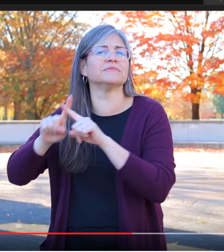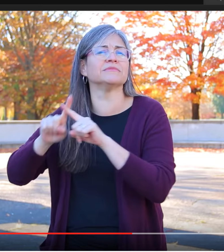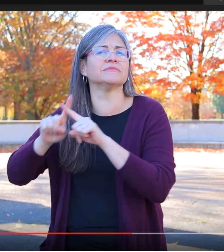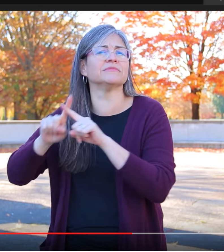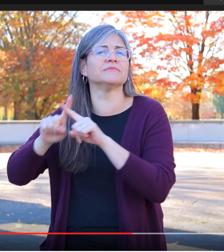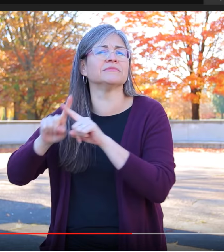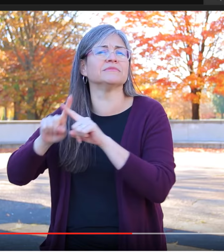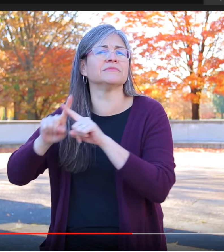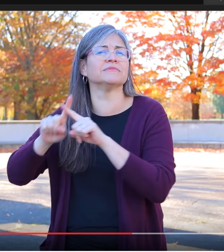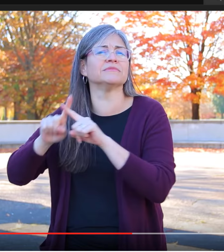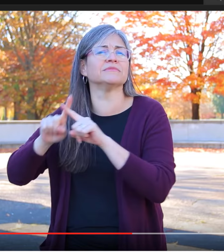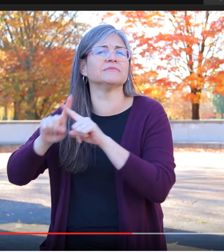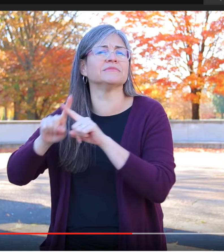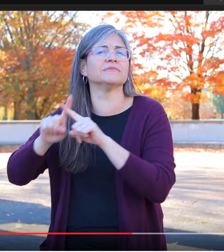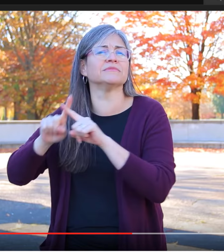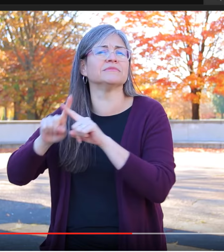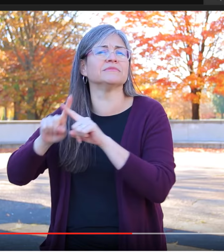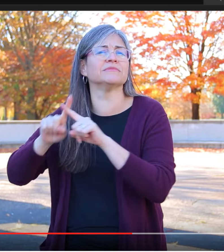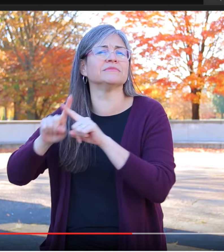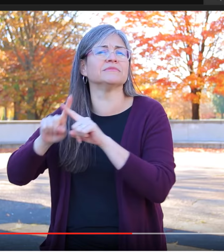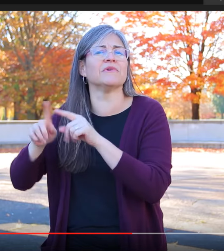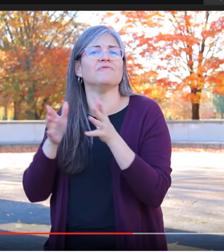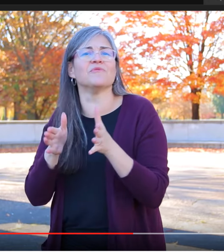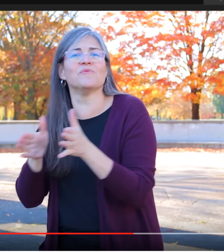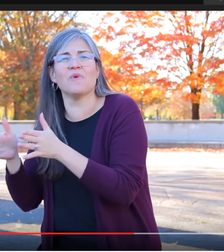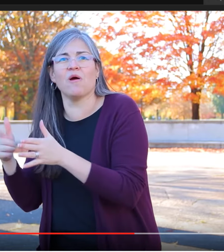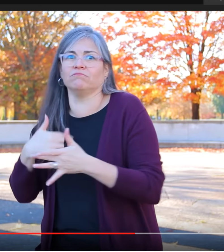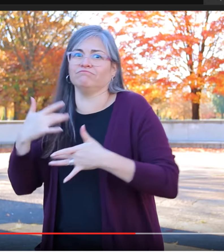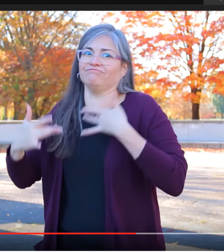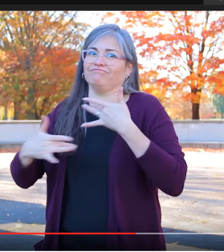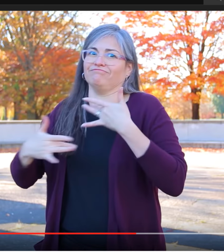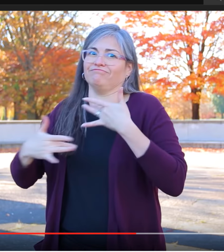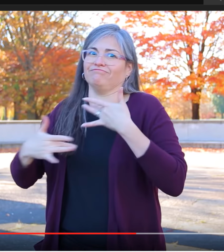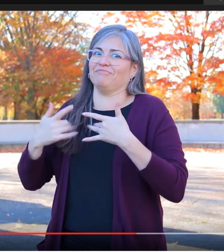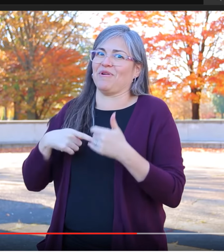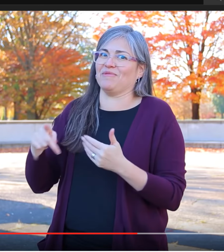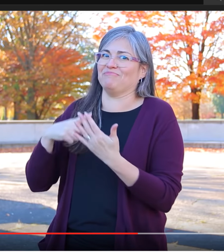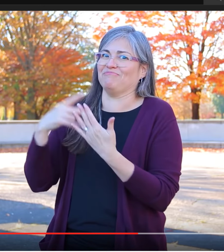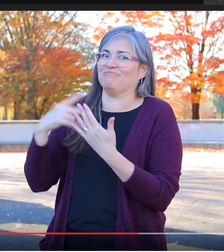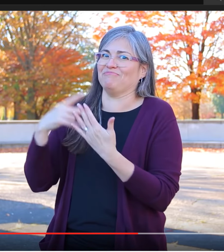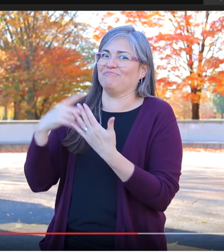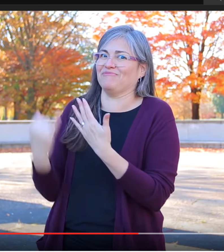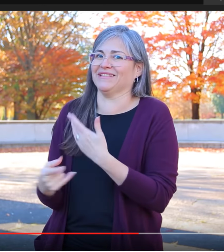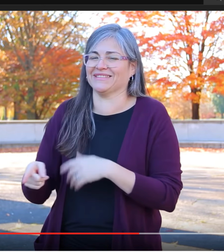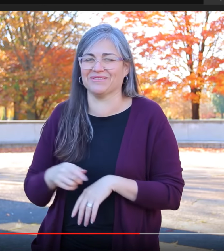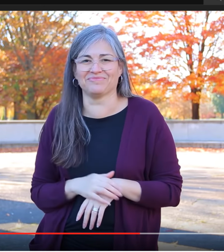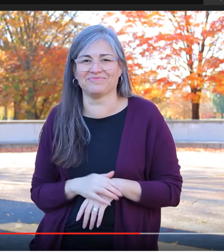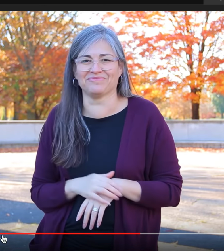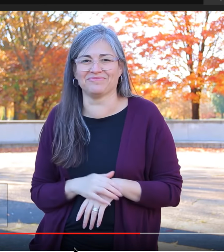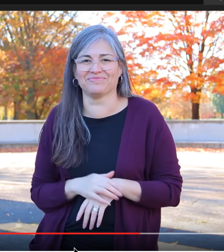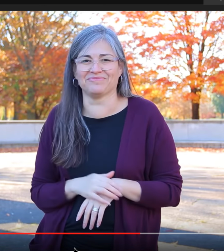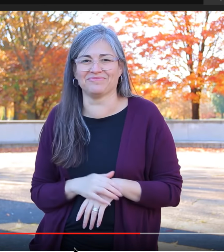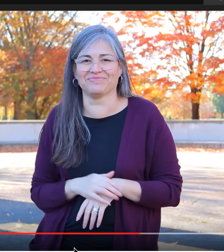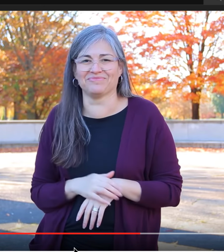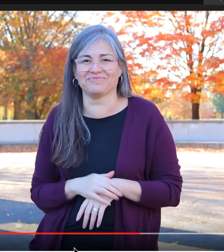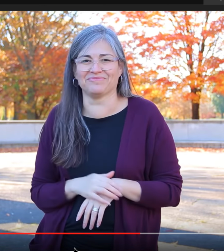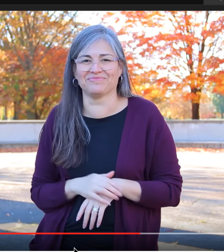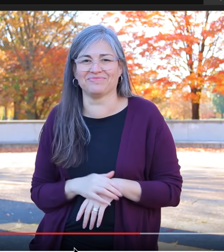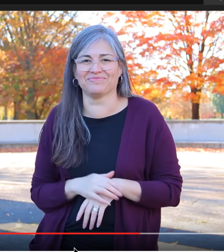So she says junior NAD chapter, different ways. Very excited for this program or this project. And